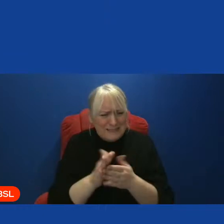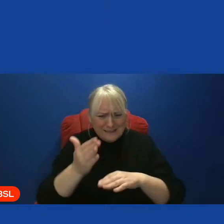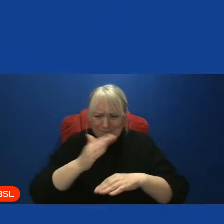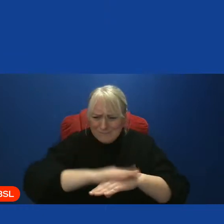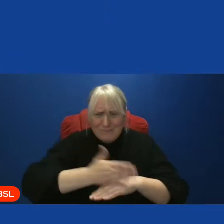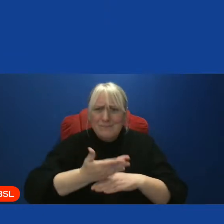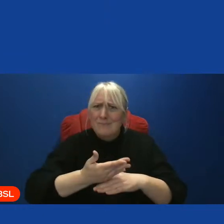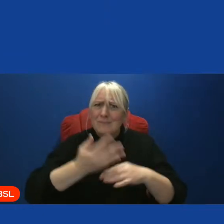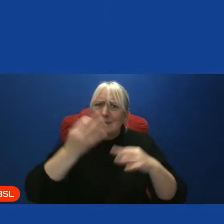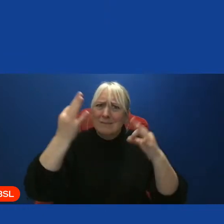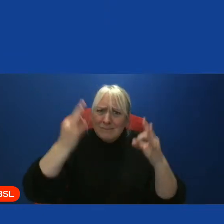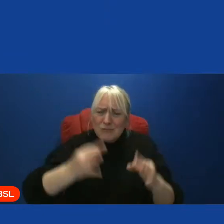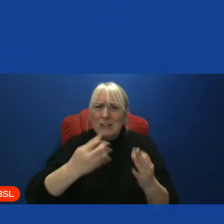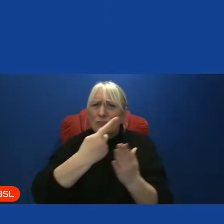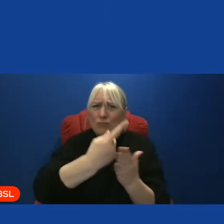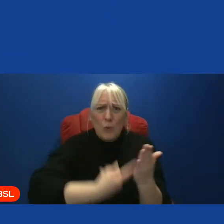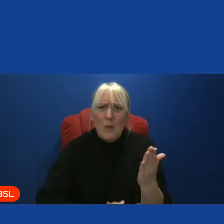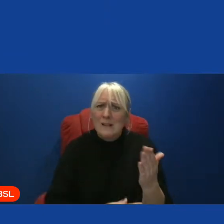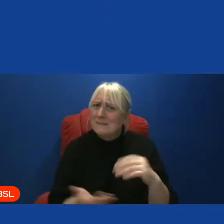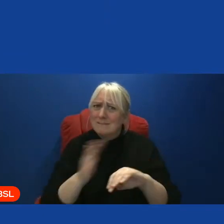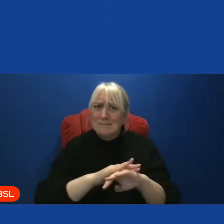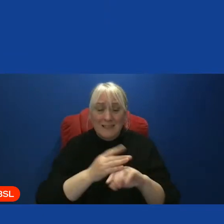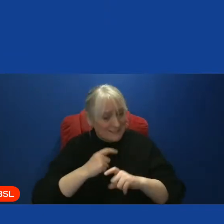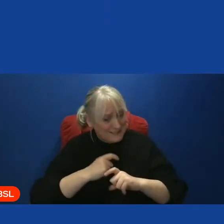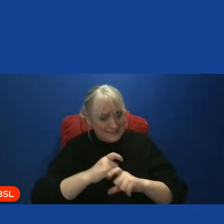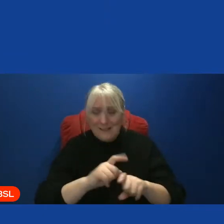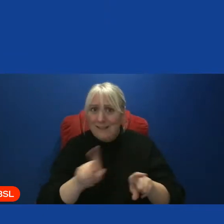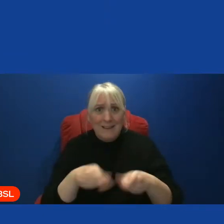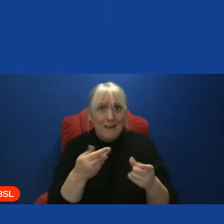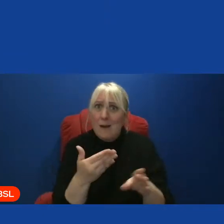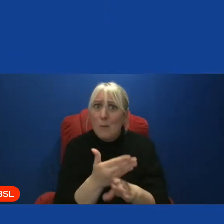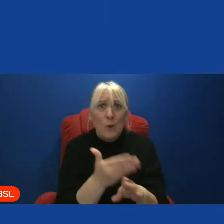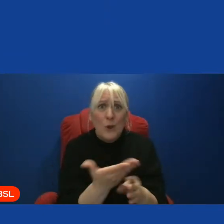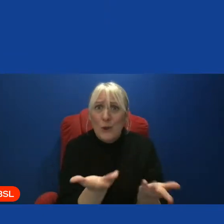cruel sanctions will help support those who come back into work.